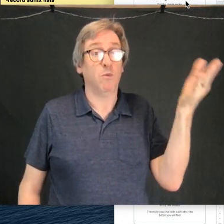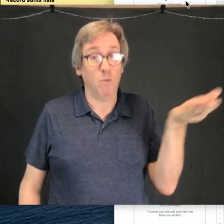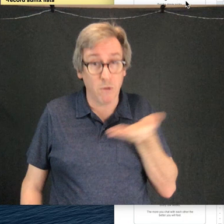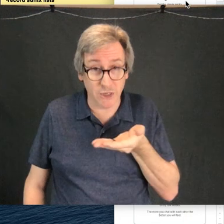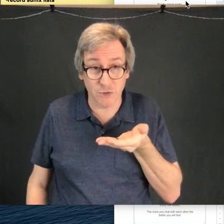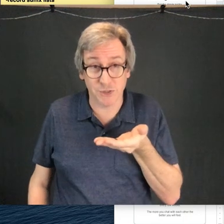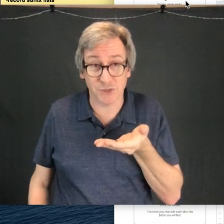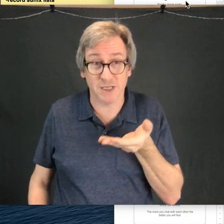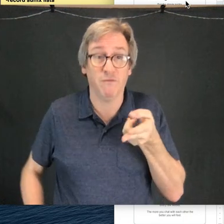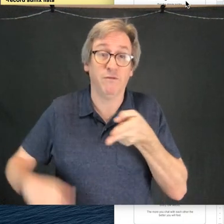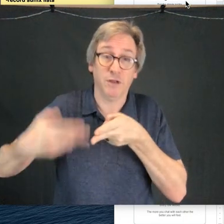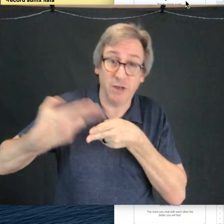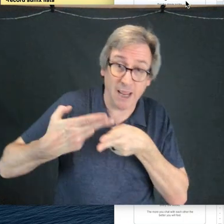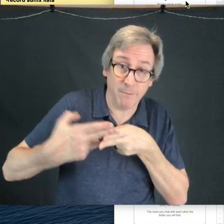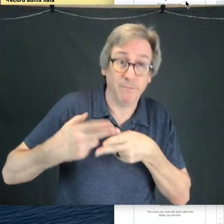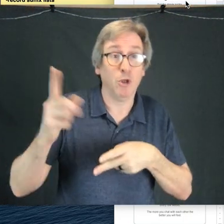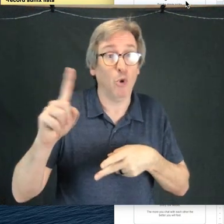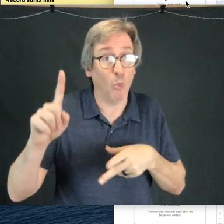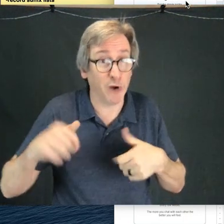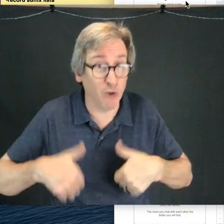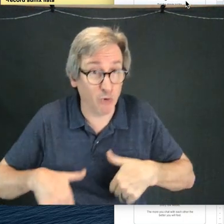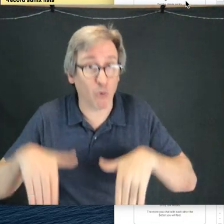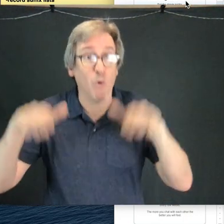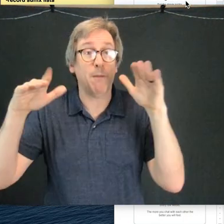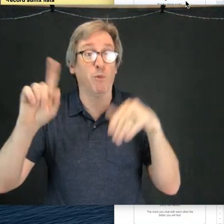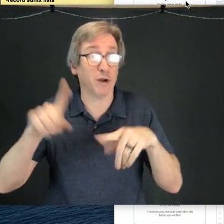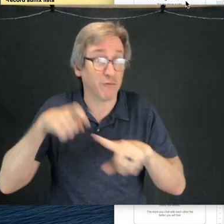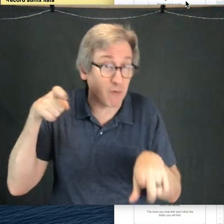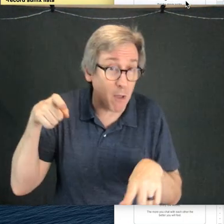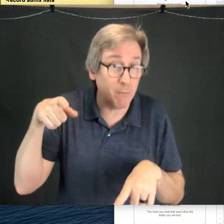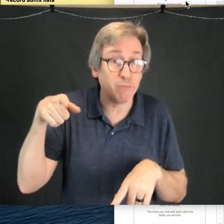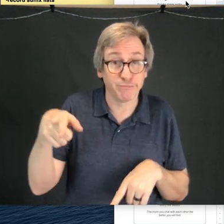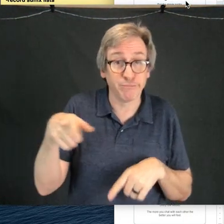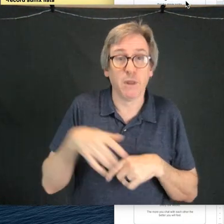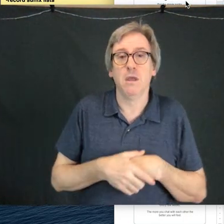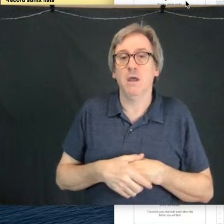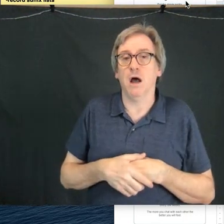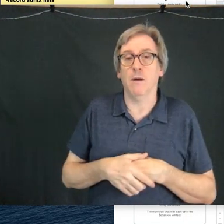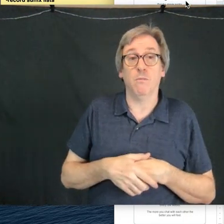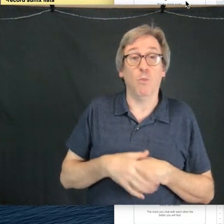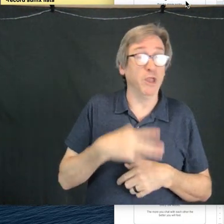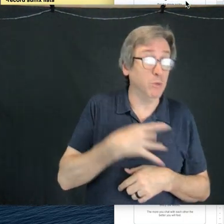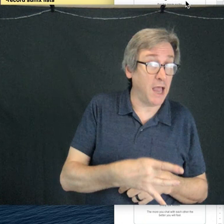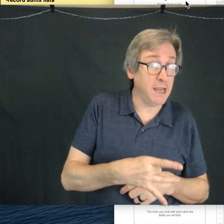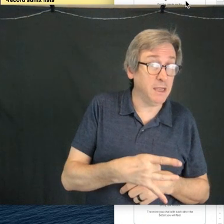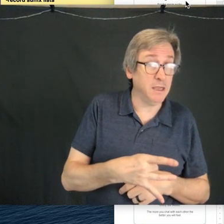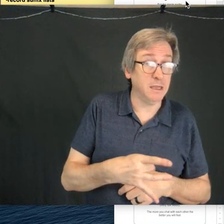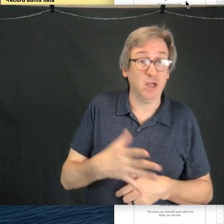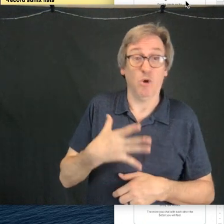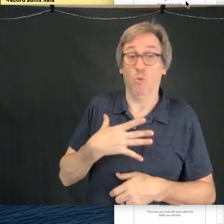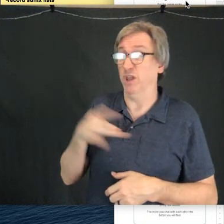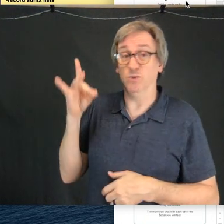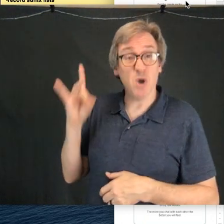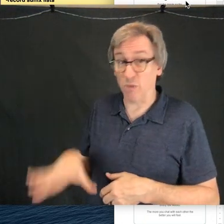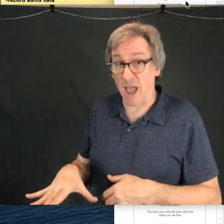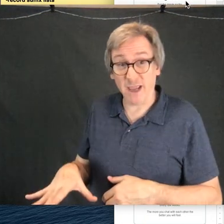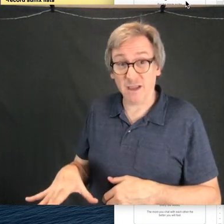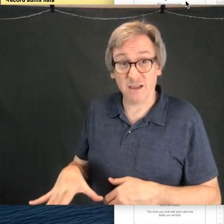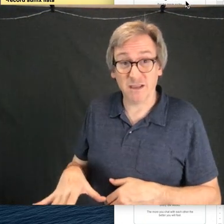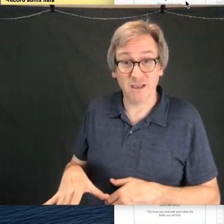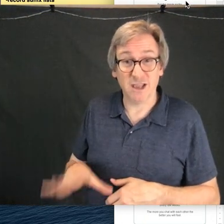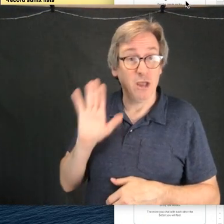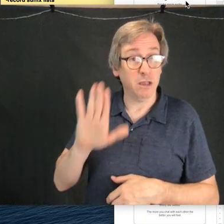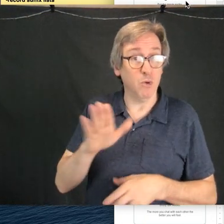So introduce yourself, name, where you grew up, where you're from, what you like, what you don't